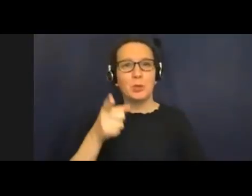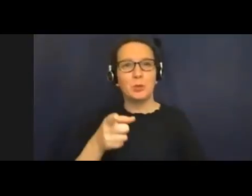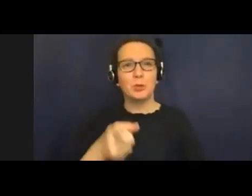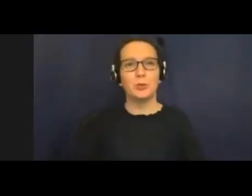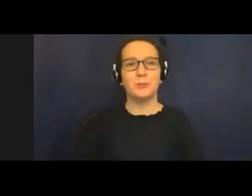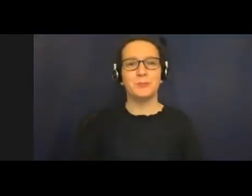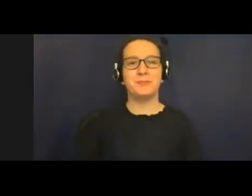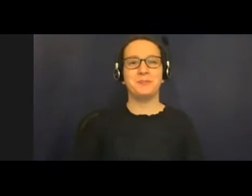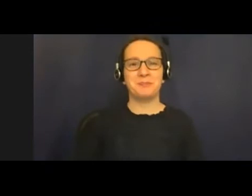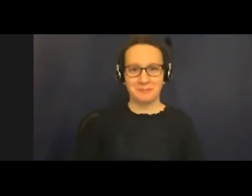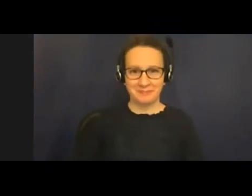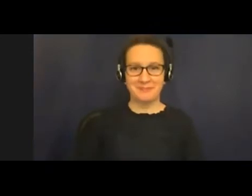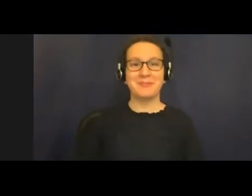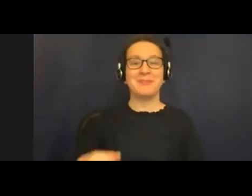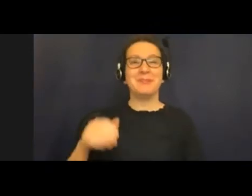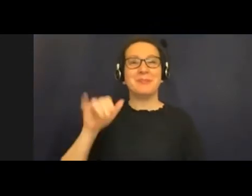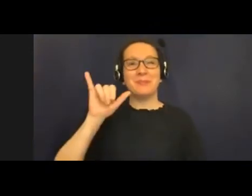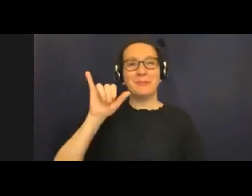Are you hearing me?